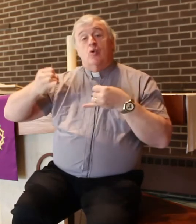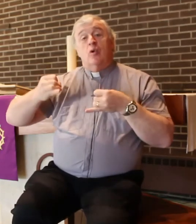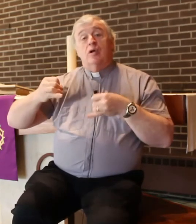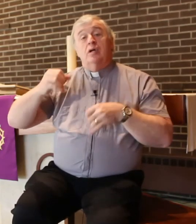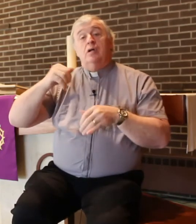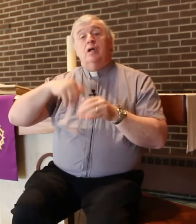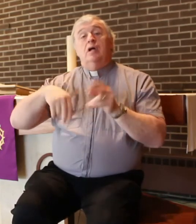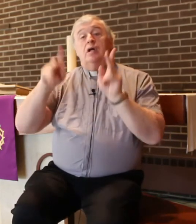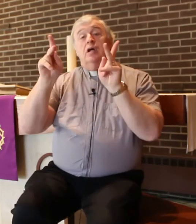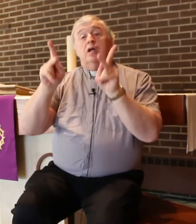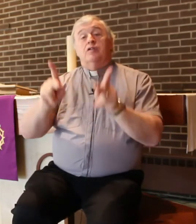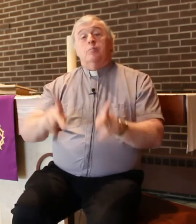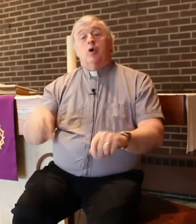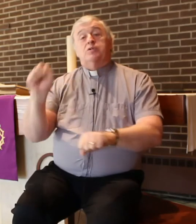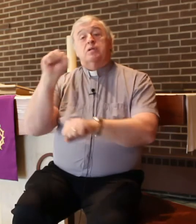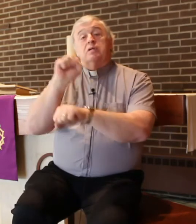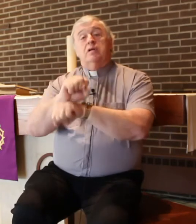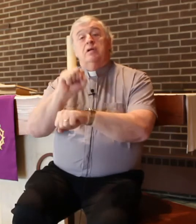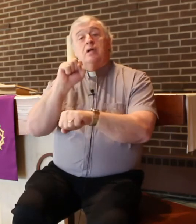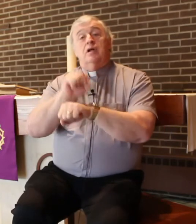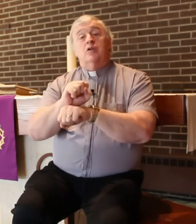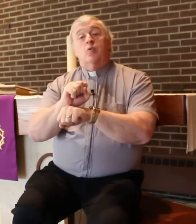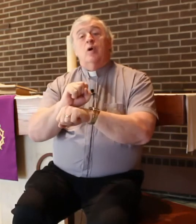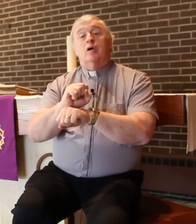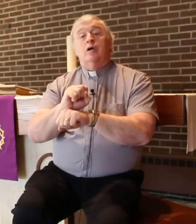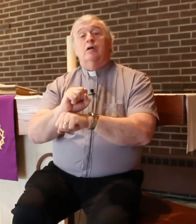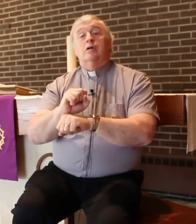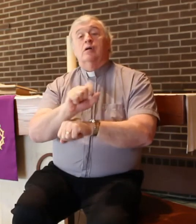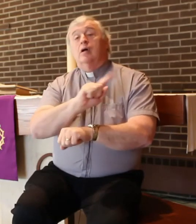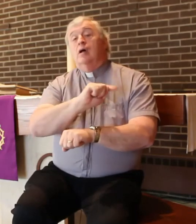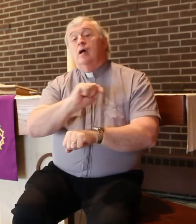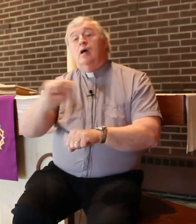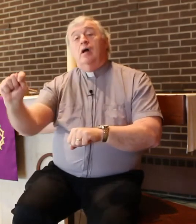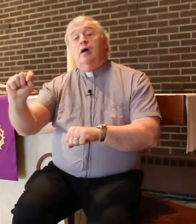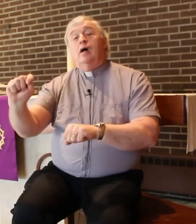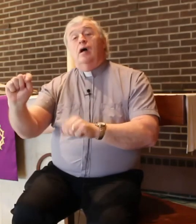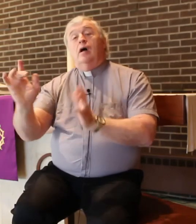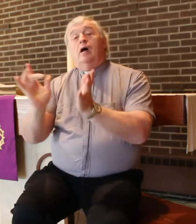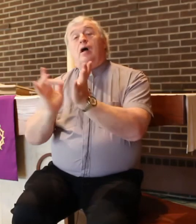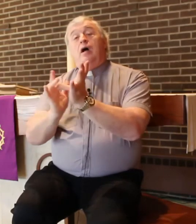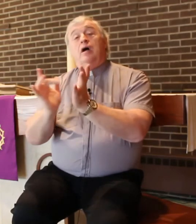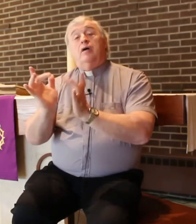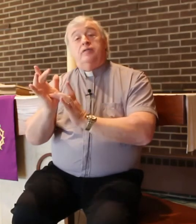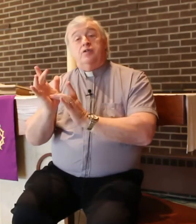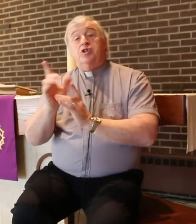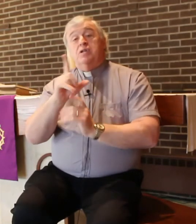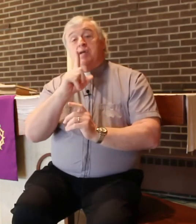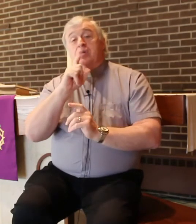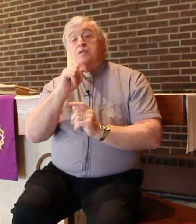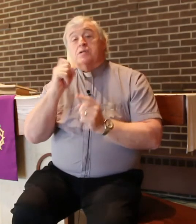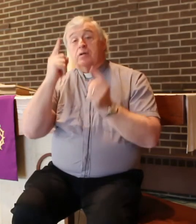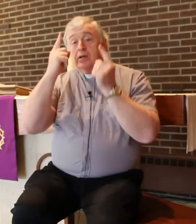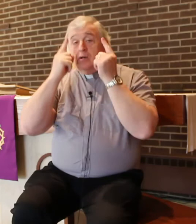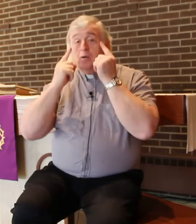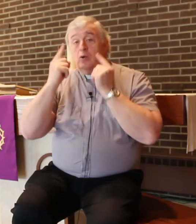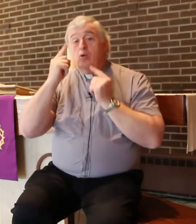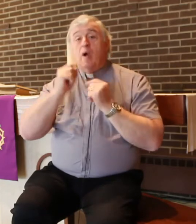joy in the person and work of the Jesus who